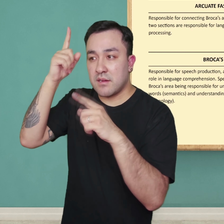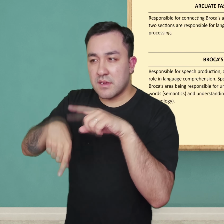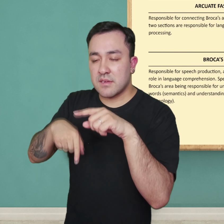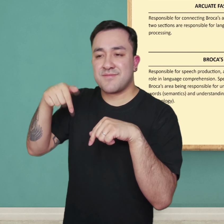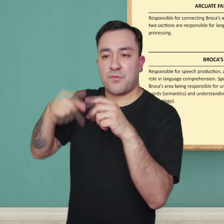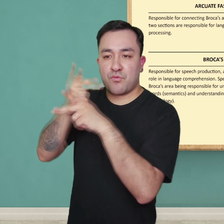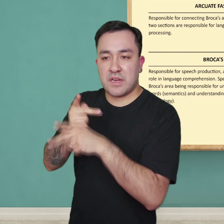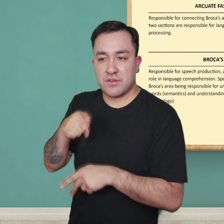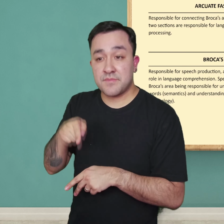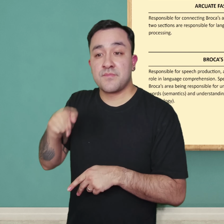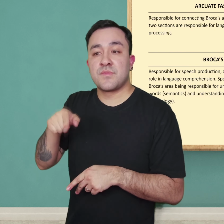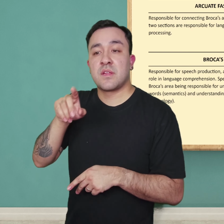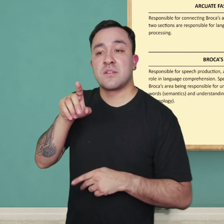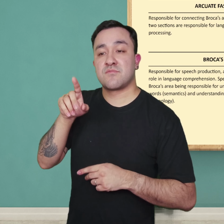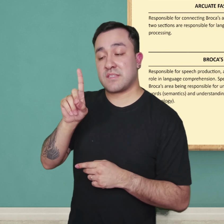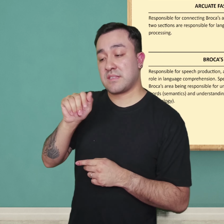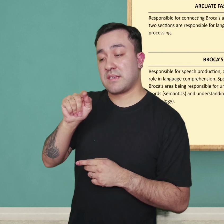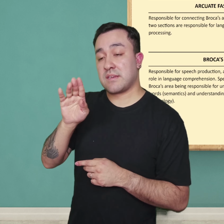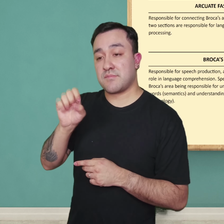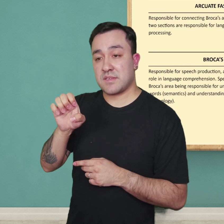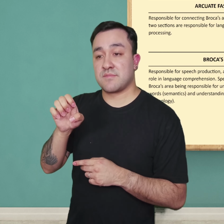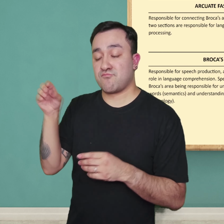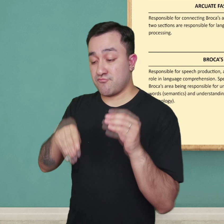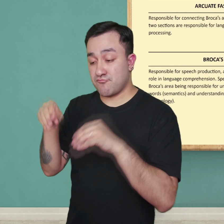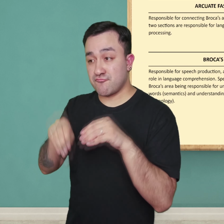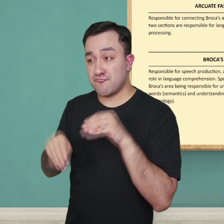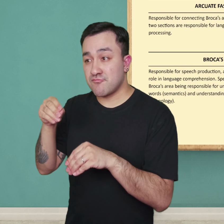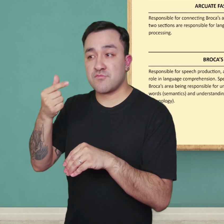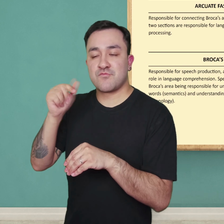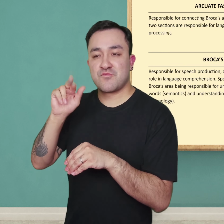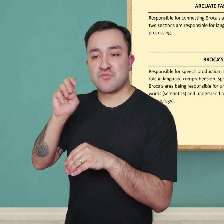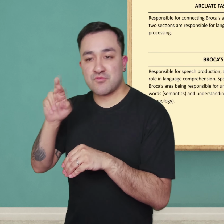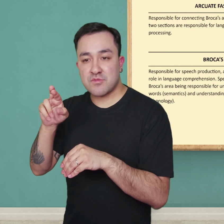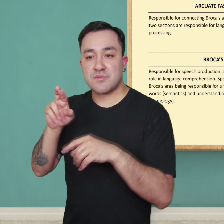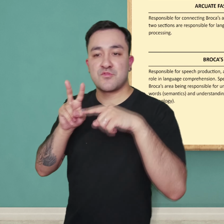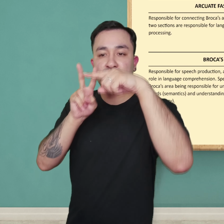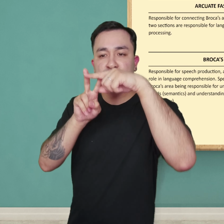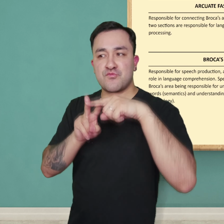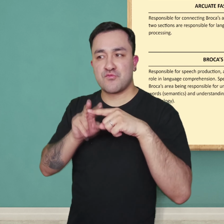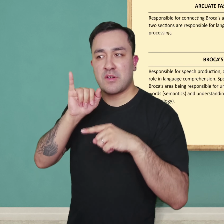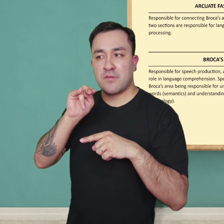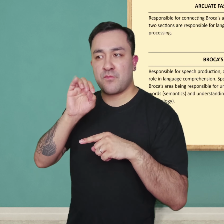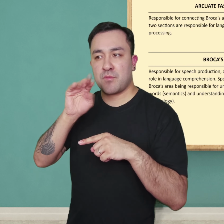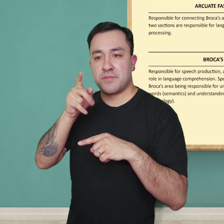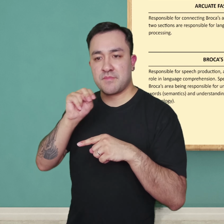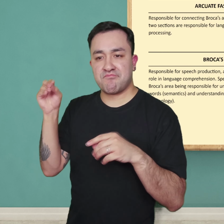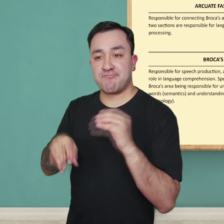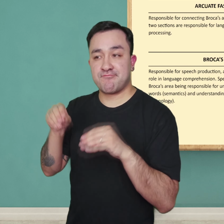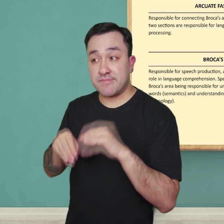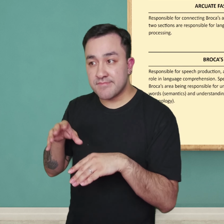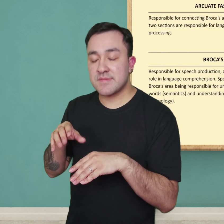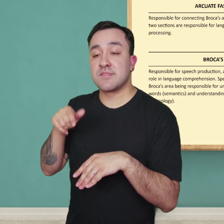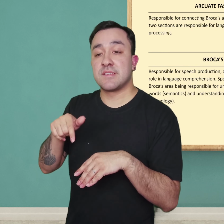grammar and vocabulary information. With that database, it is responsible for interpreting ambiguous words,